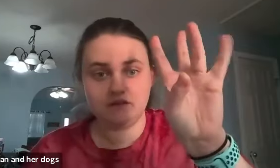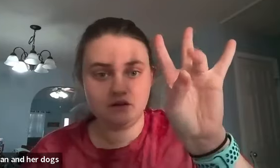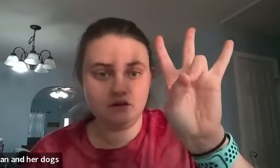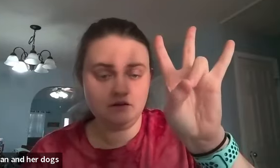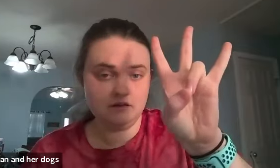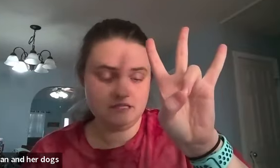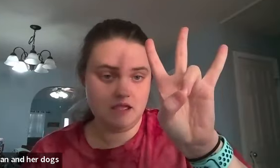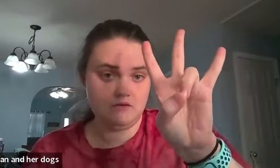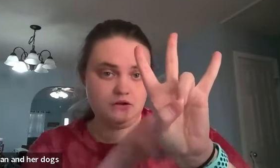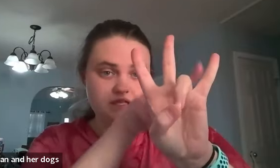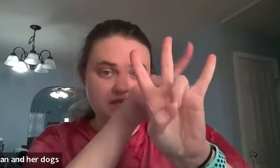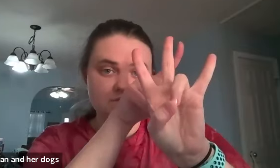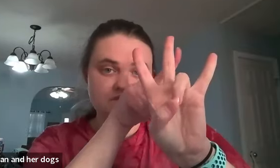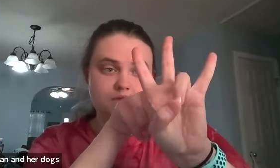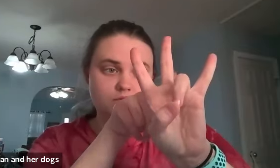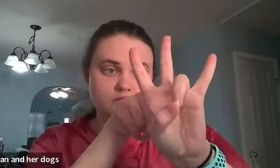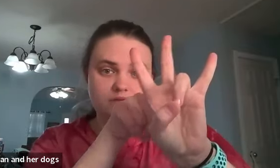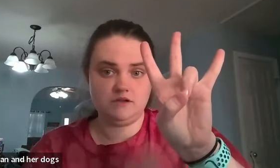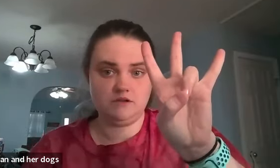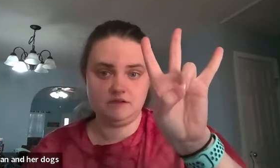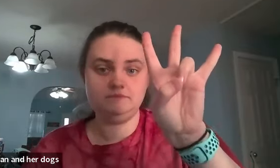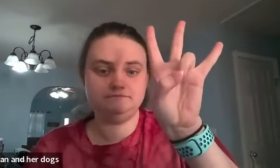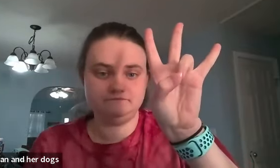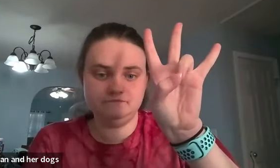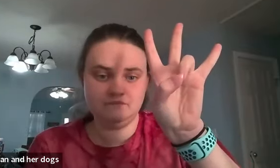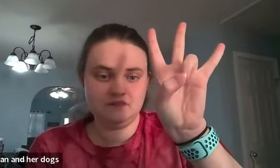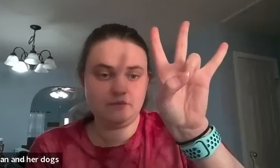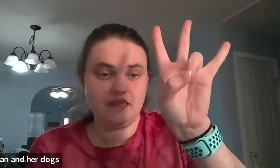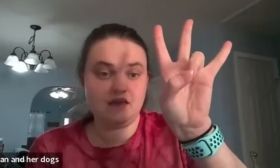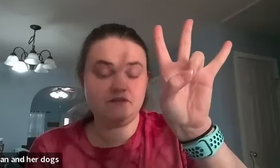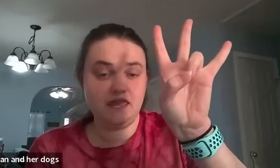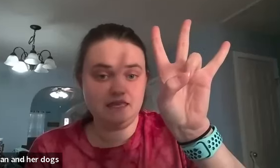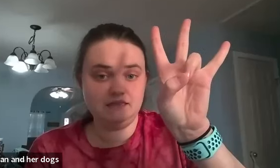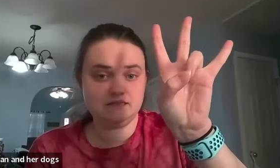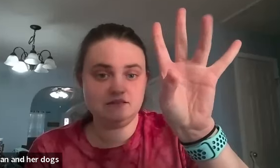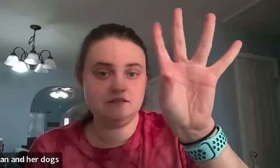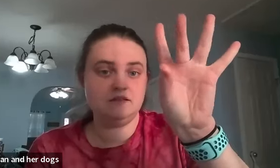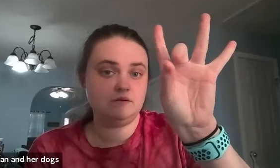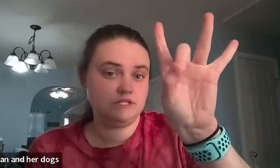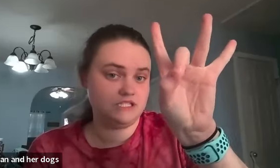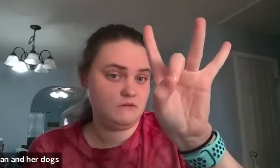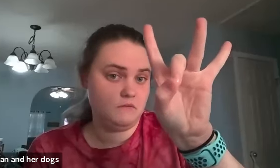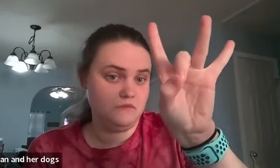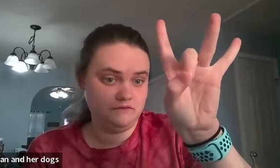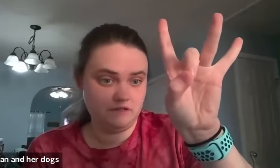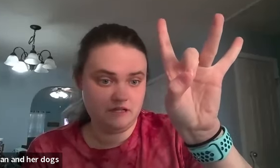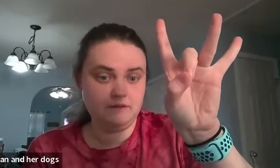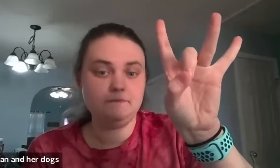finger down. Our pinky comes up and our ring finger comes down. Mm-hmm. Then we have eight, which is now our middle finger down.